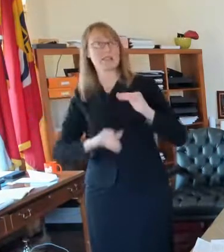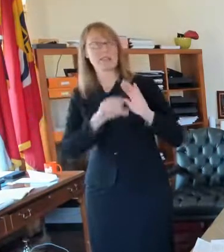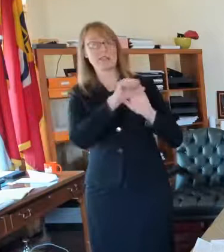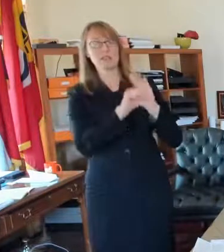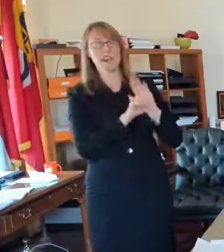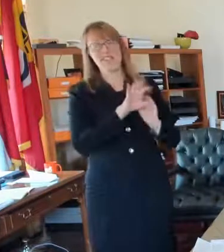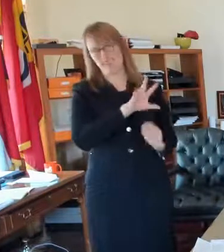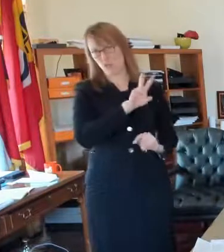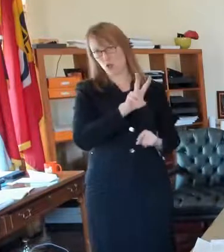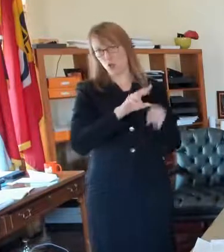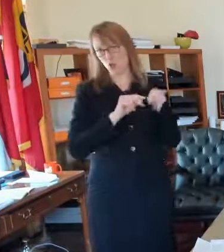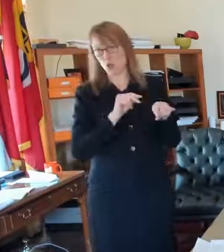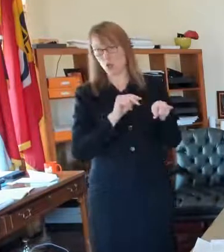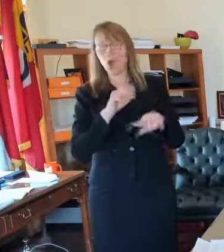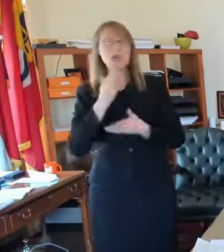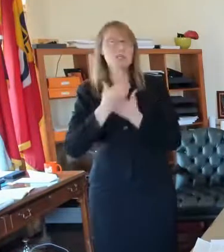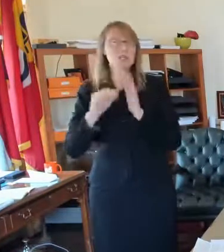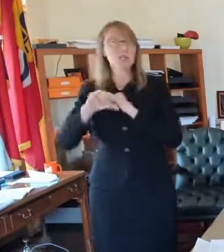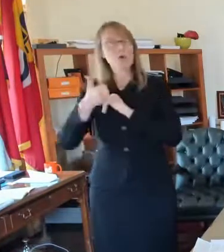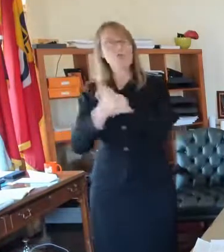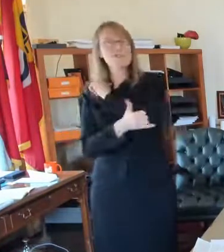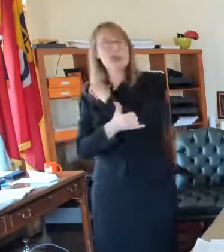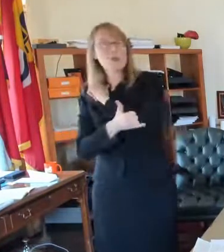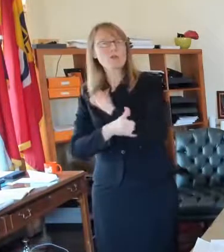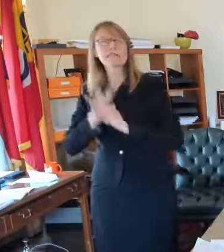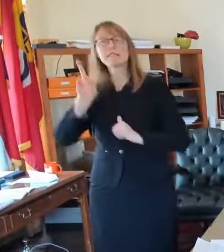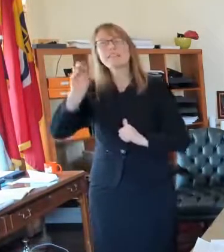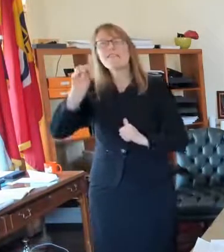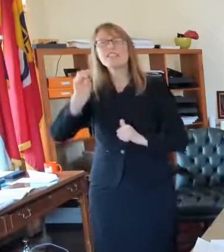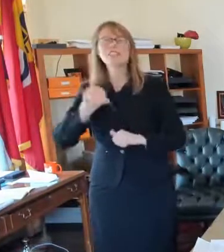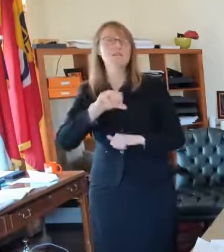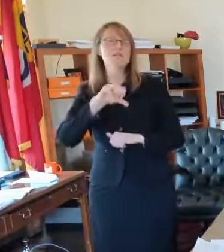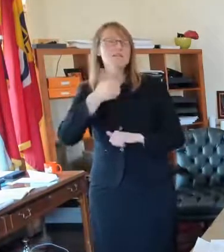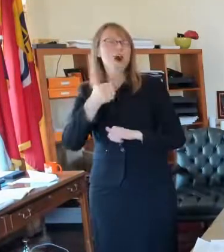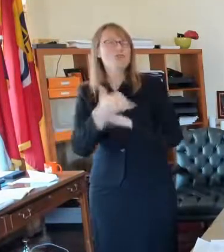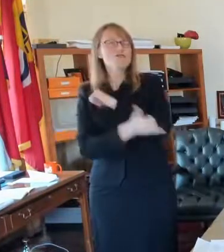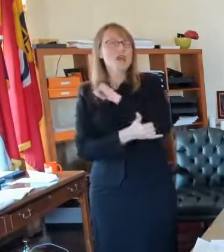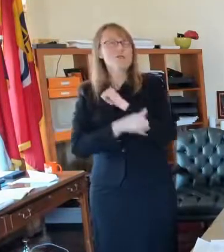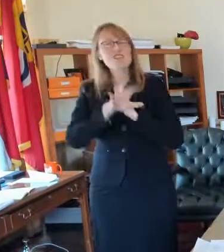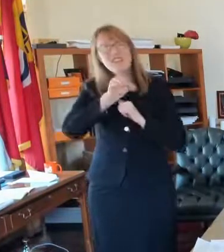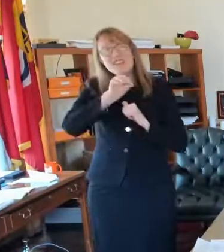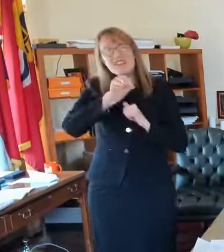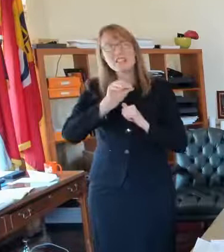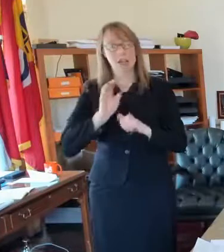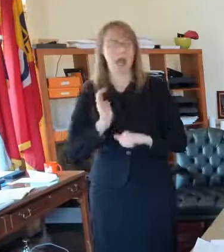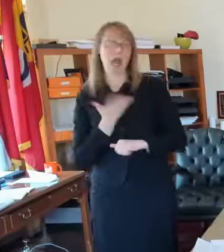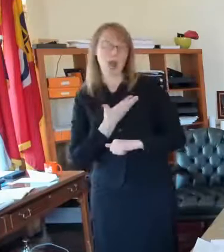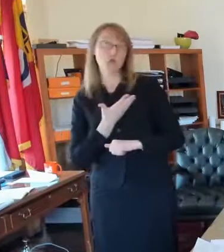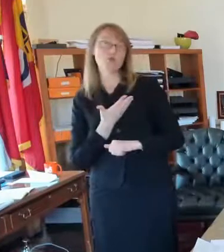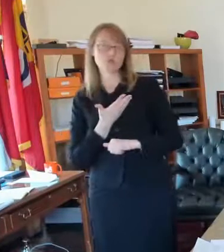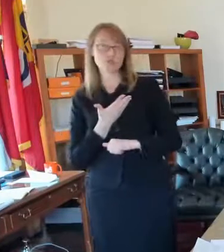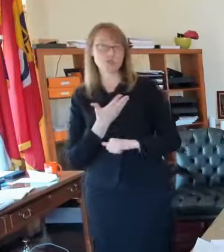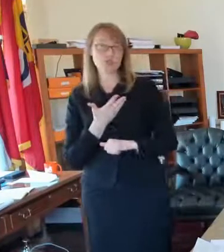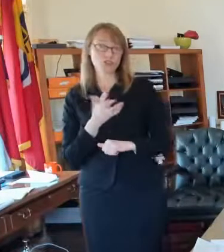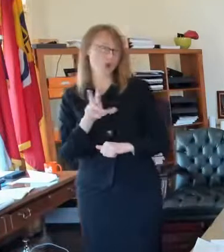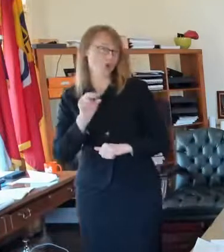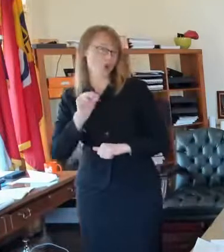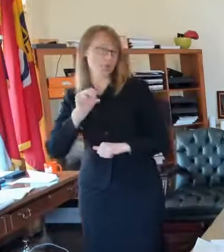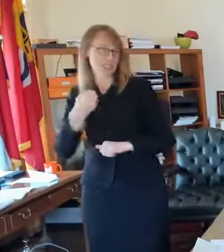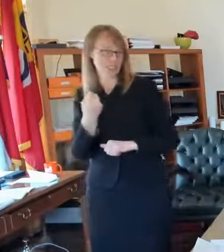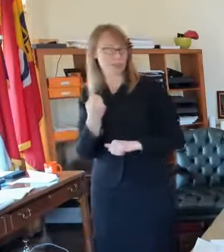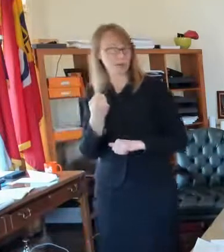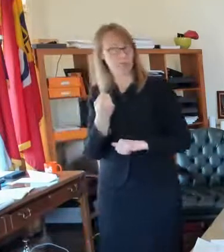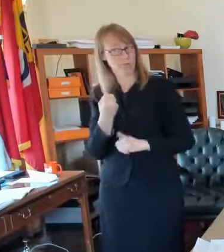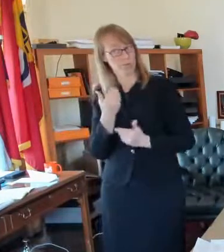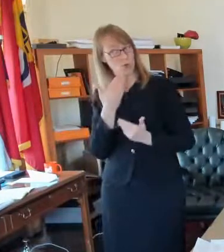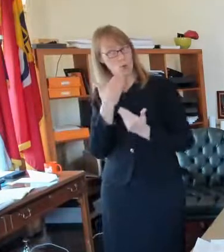are some are nearing 70, some are in the 50s. So again, that is hats off